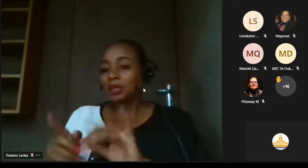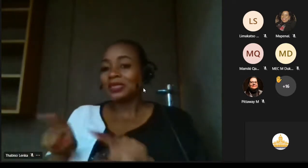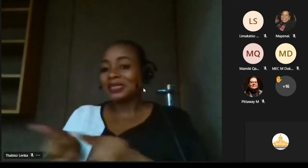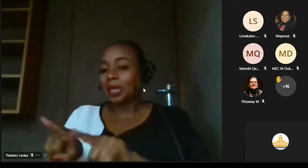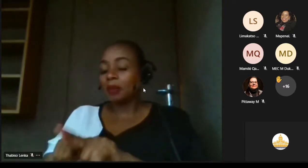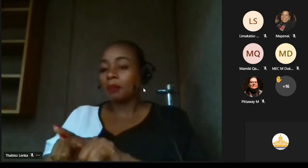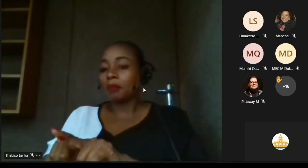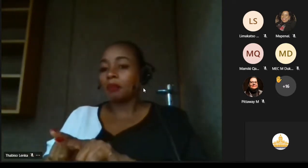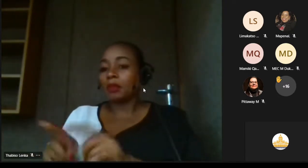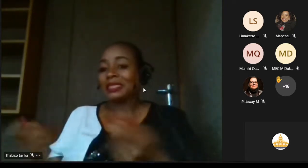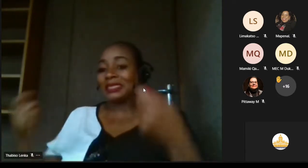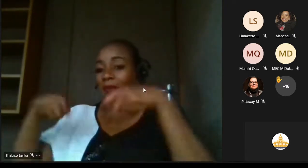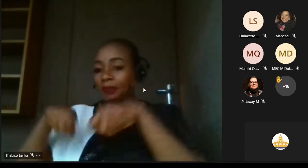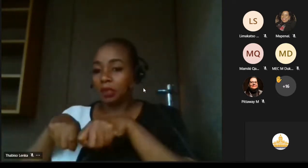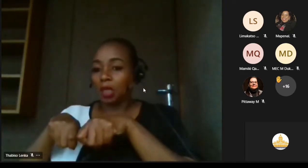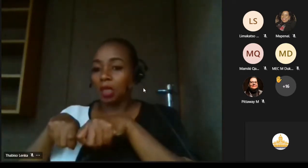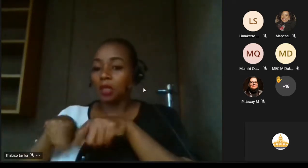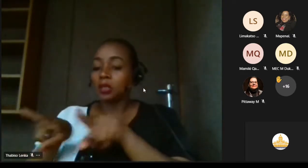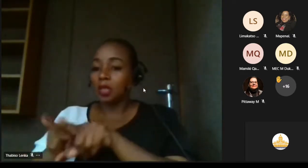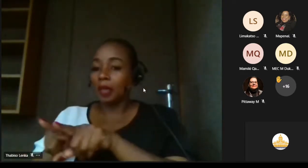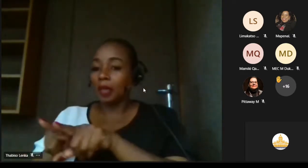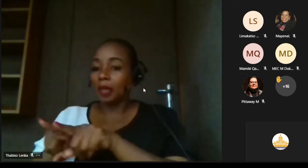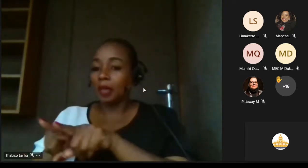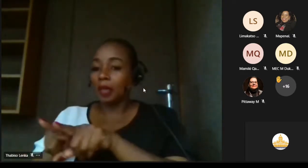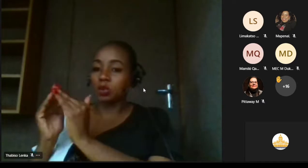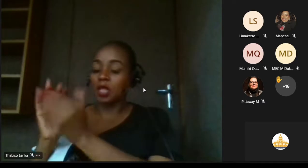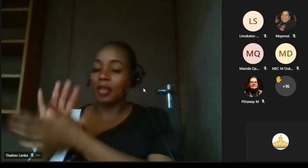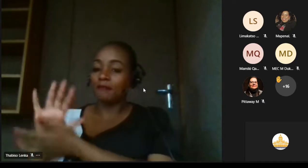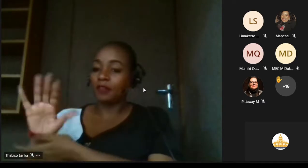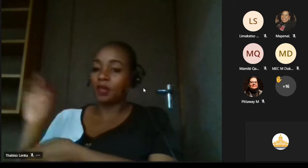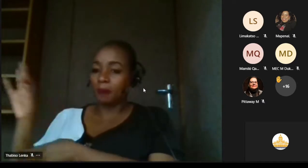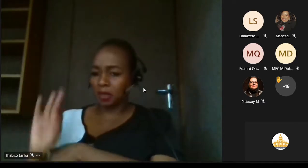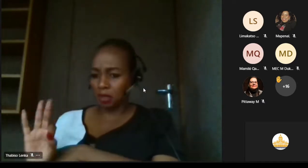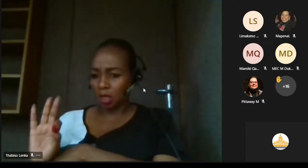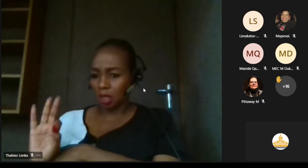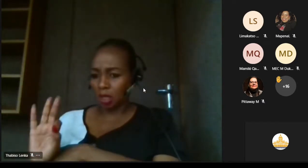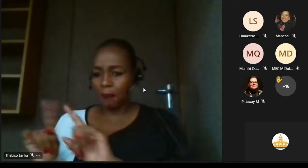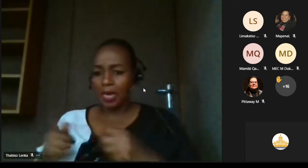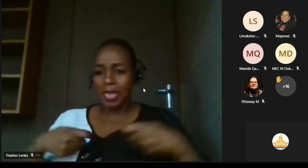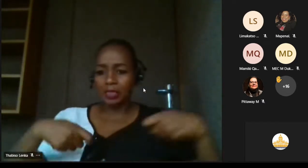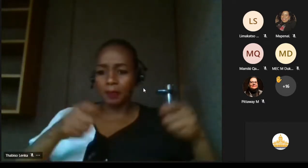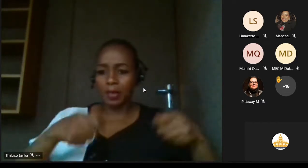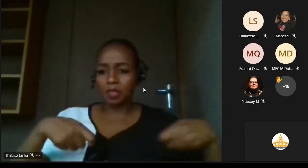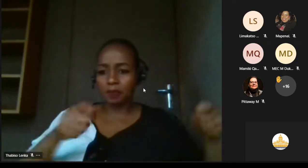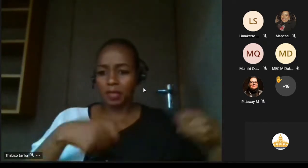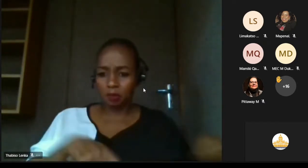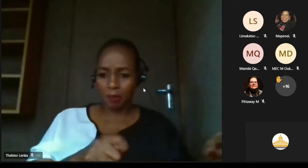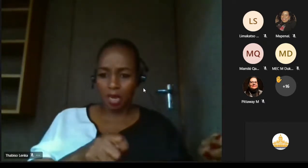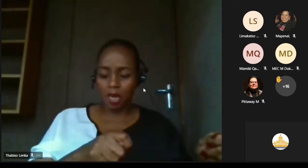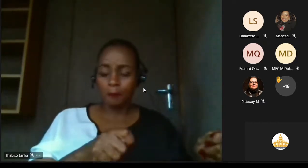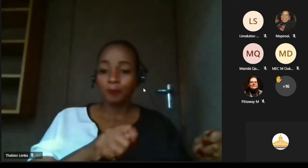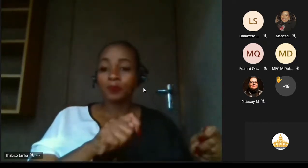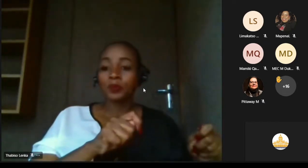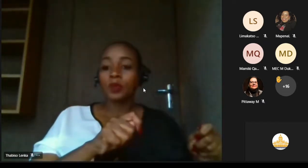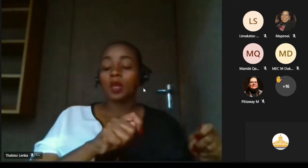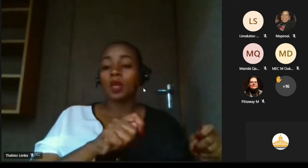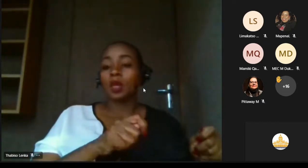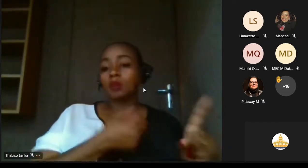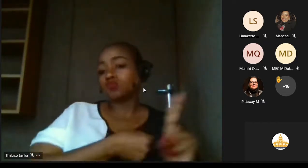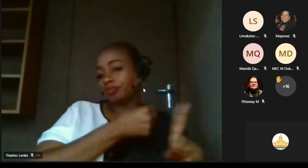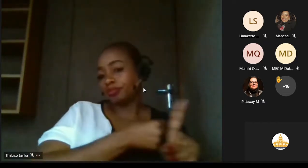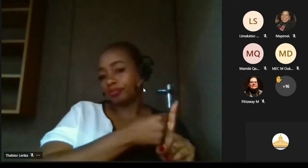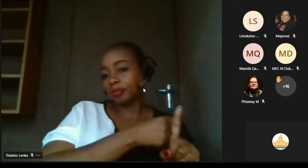at 35% and property rates at 15%. In terms of expenditure, the operating expenditure on aggregate